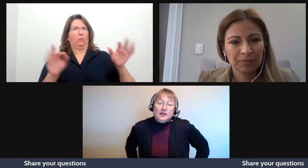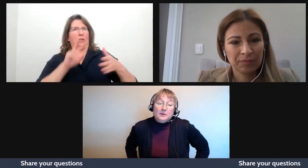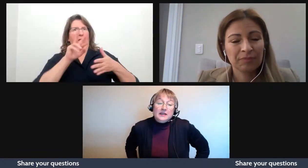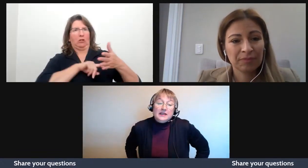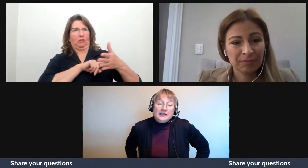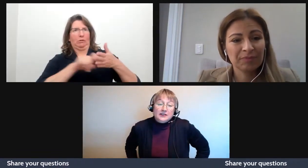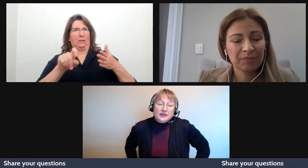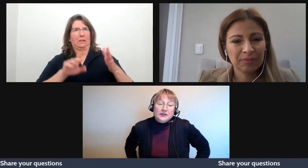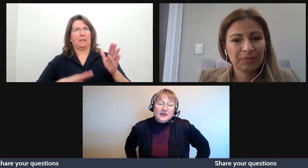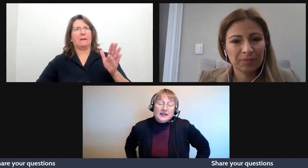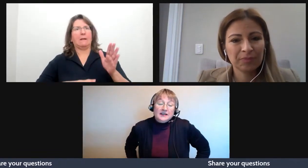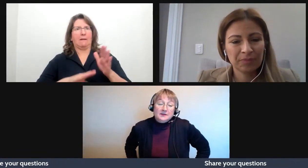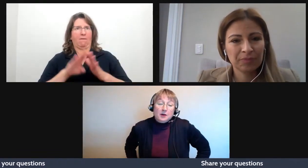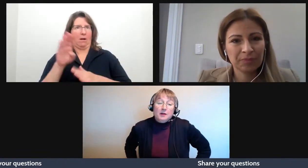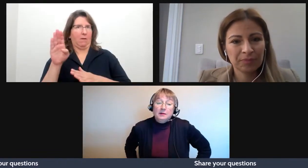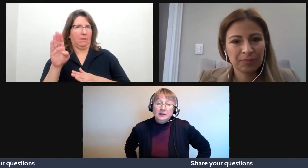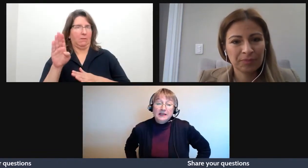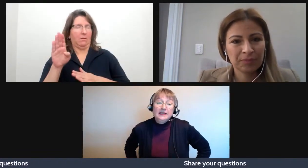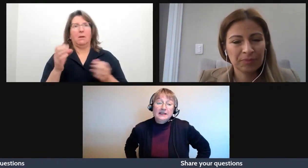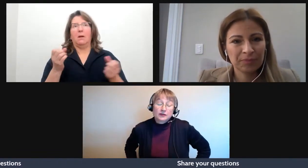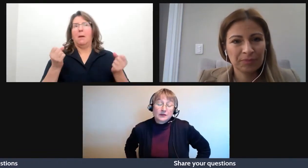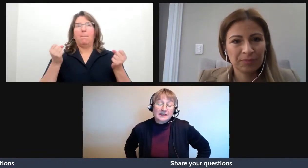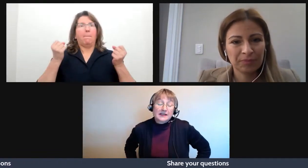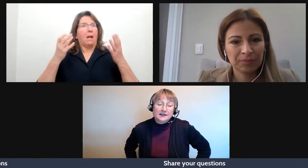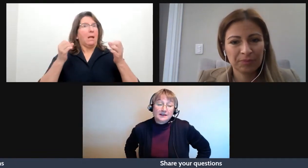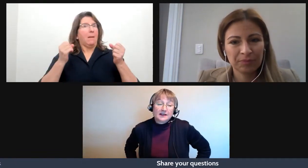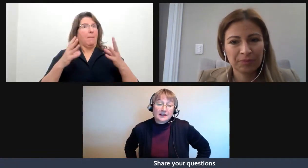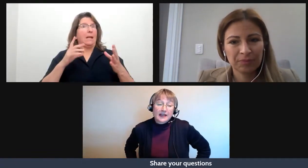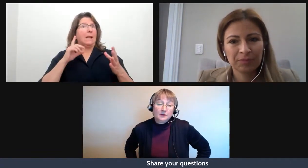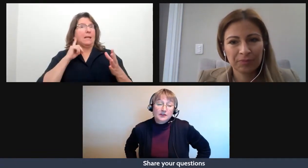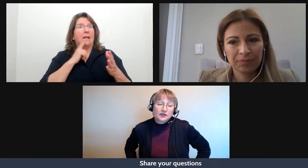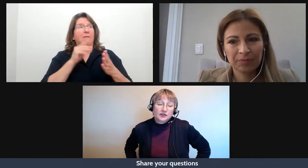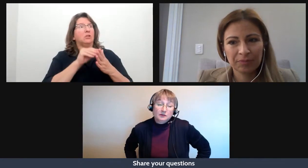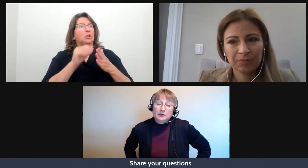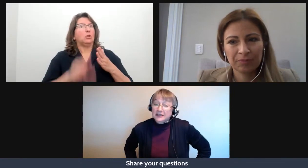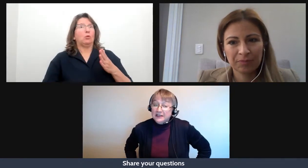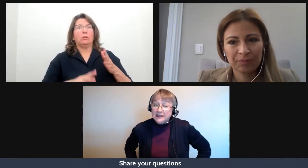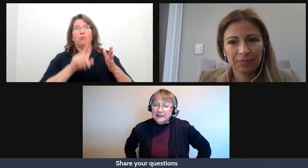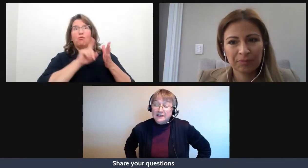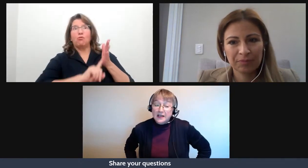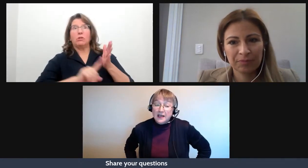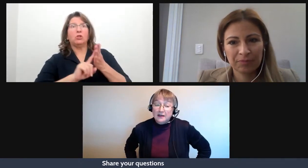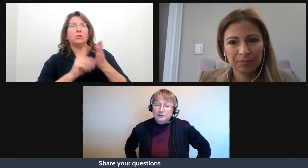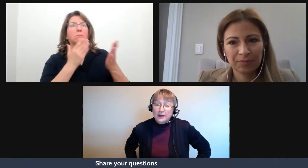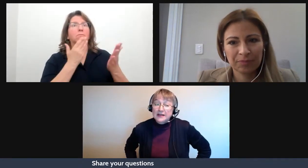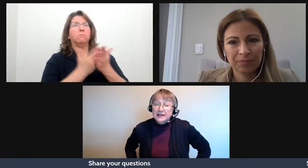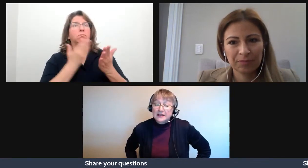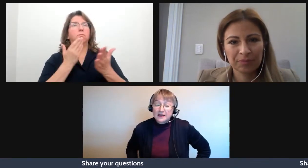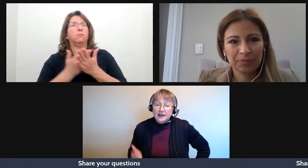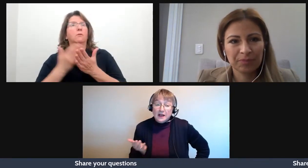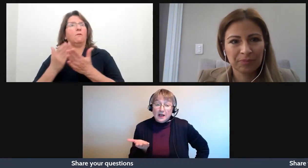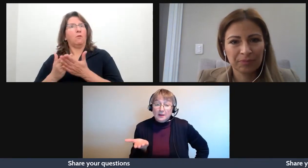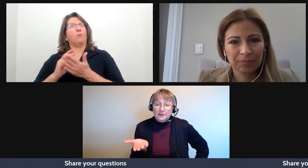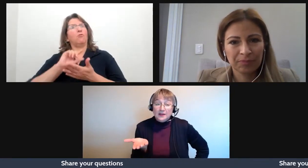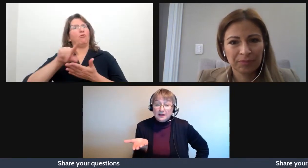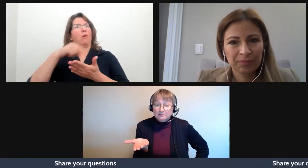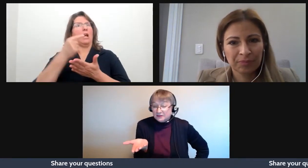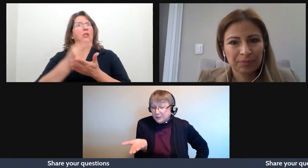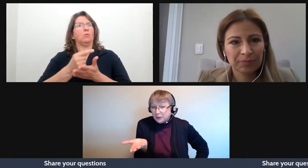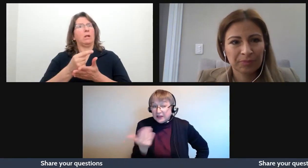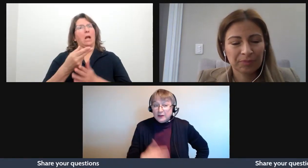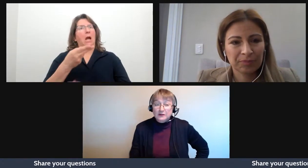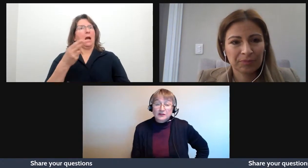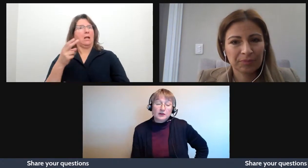I think one of the big issues is probably literacy, language, reading and writing,